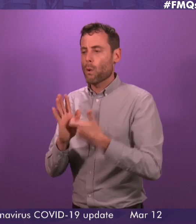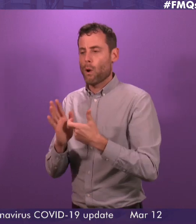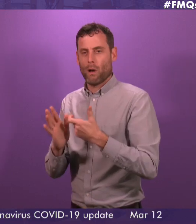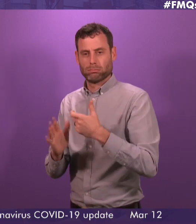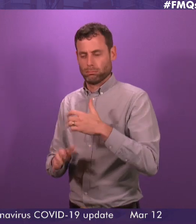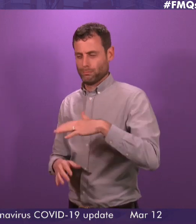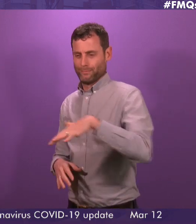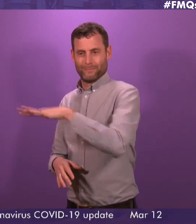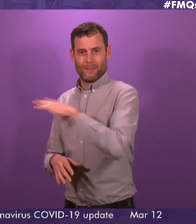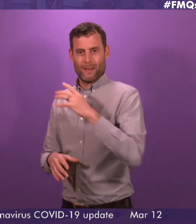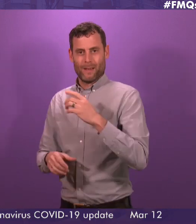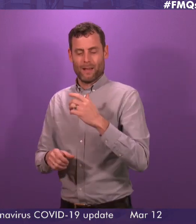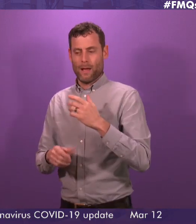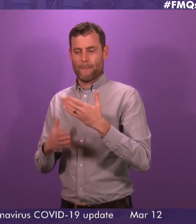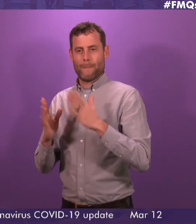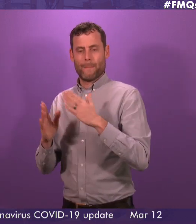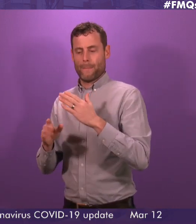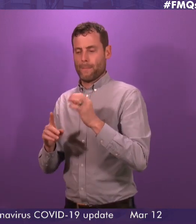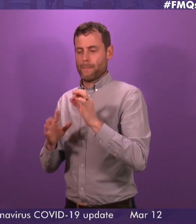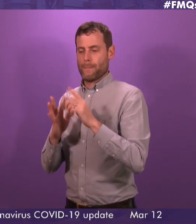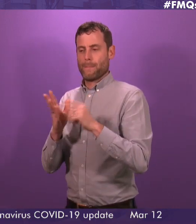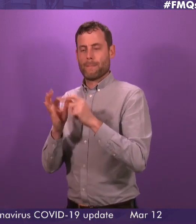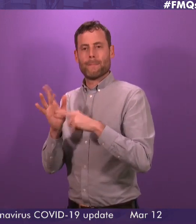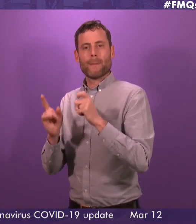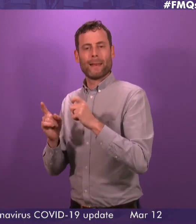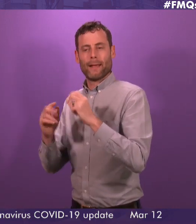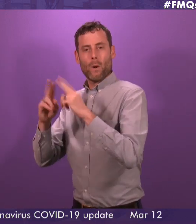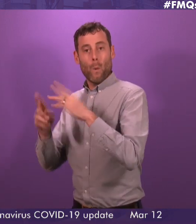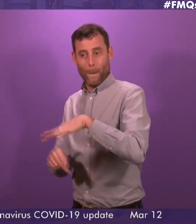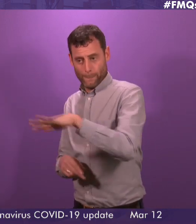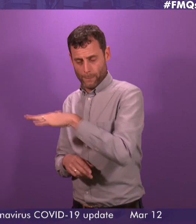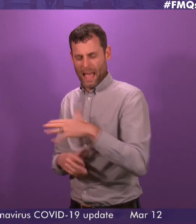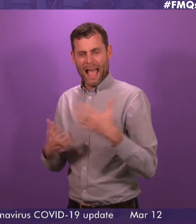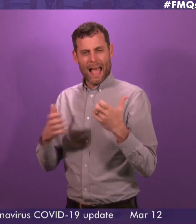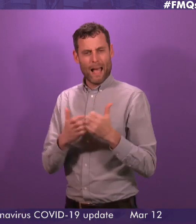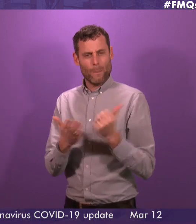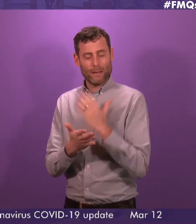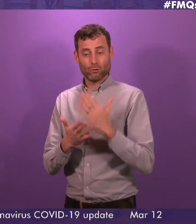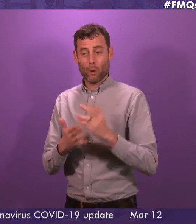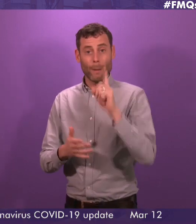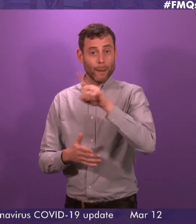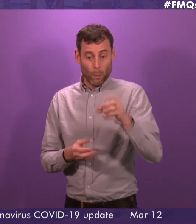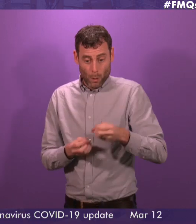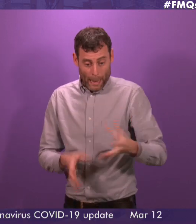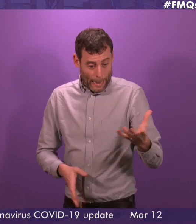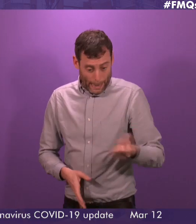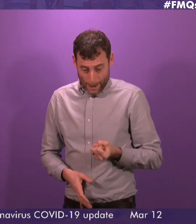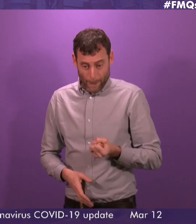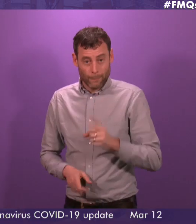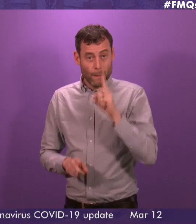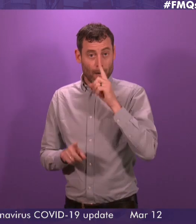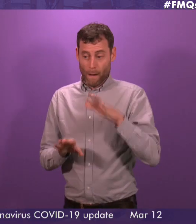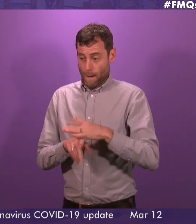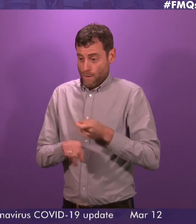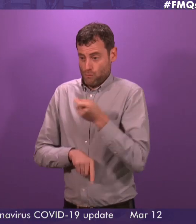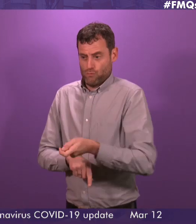a result of COVID-19, to ensure that no one is evicted as a result of this health crisis? Cabinet Secretary. So